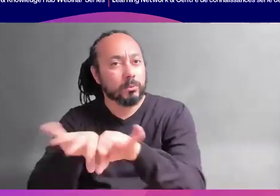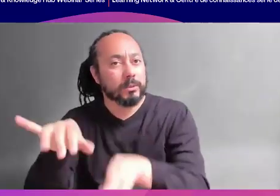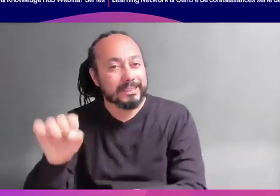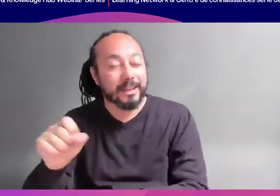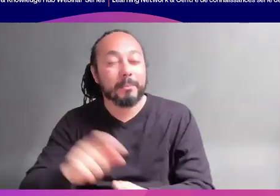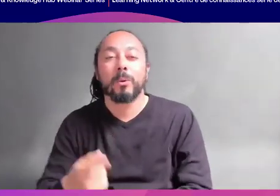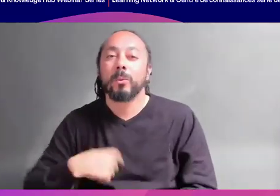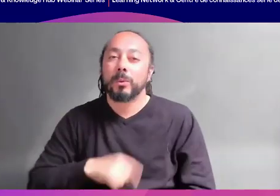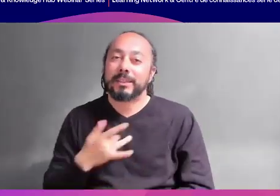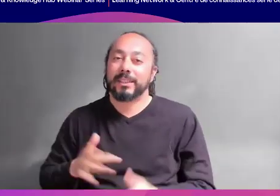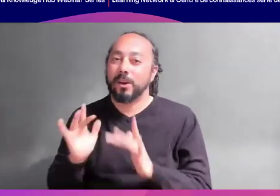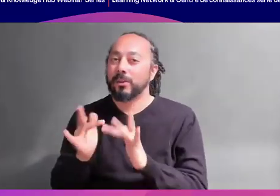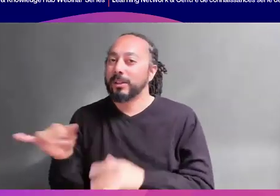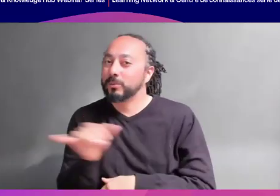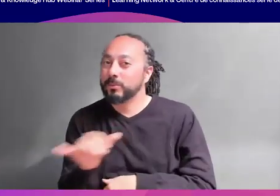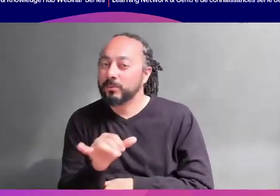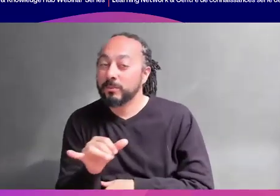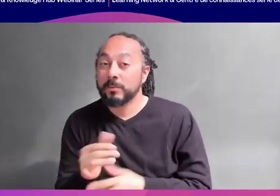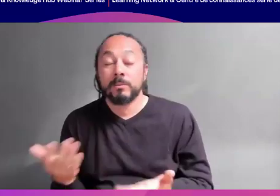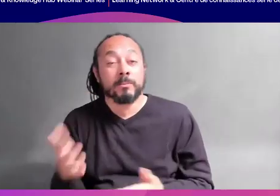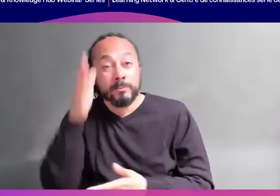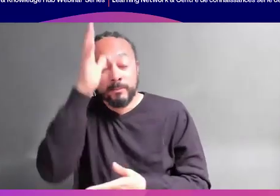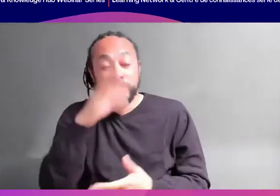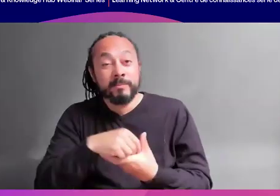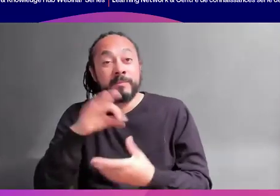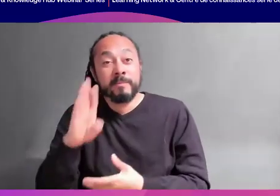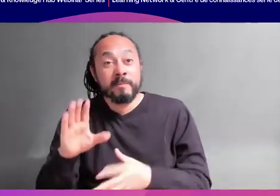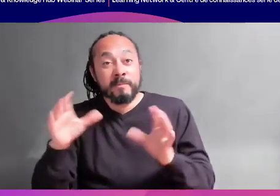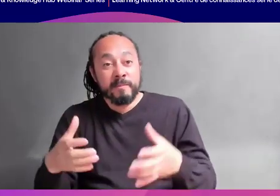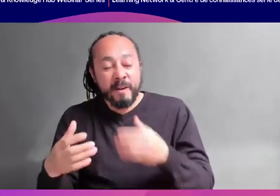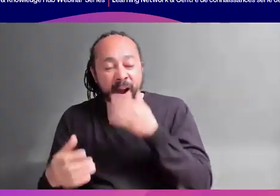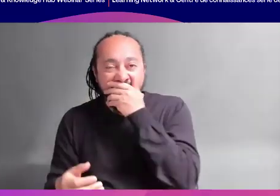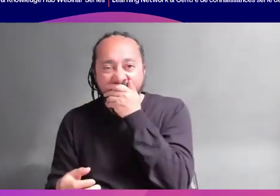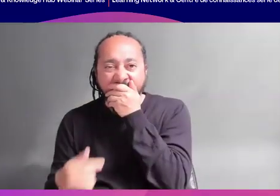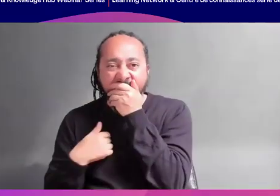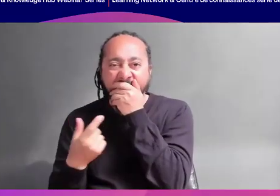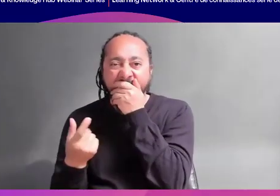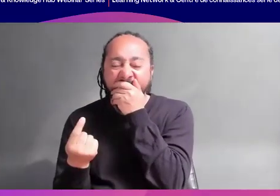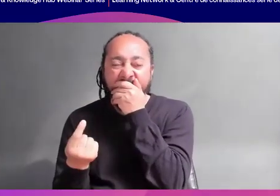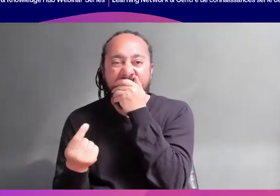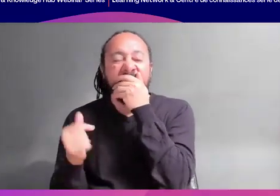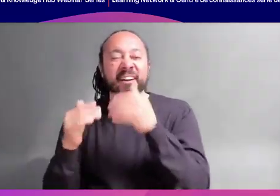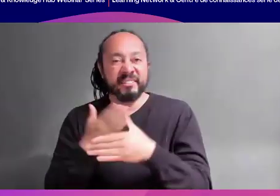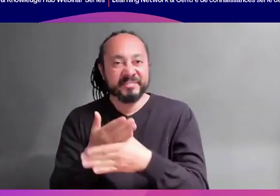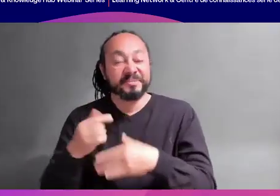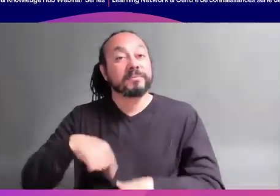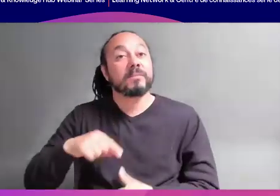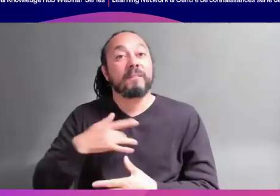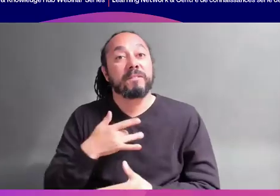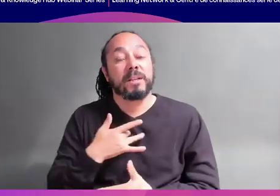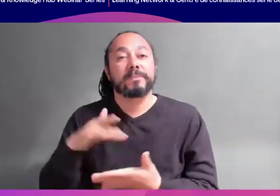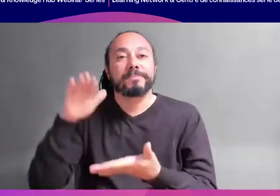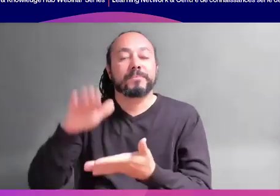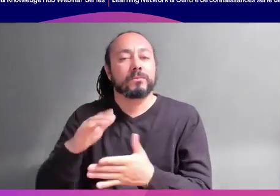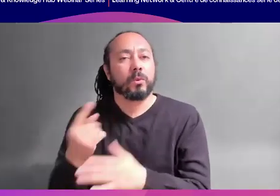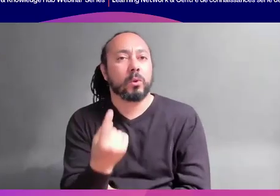online communities too. So parents in the Facebook group, for example, that we're running, are sharing that it made them feel a bit less alone in their